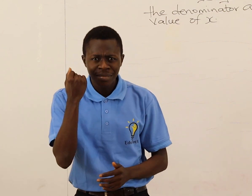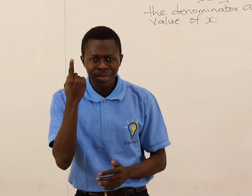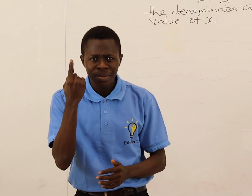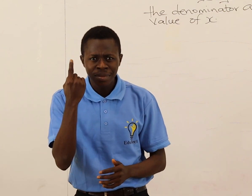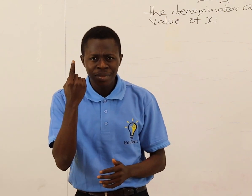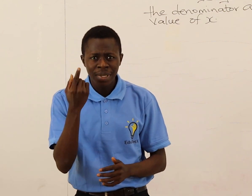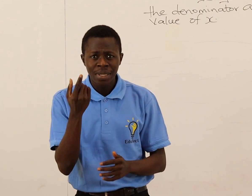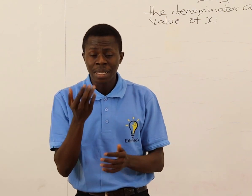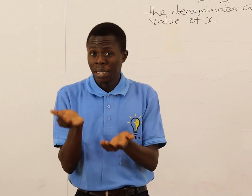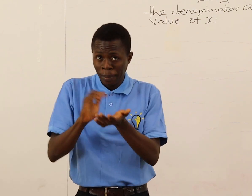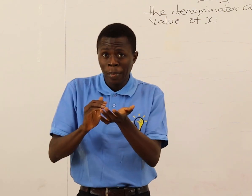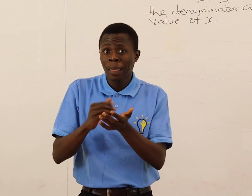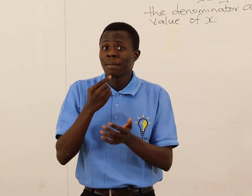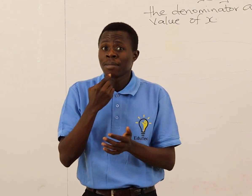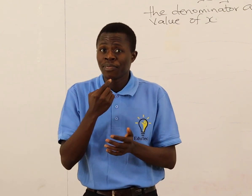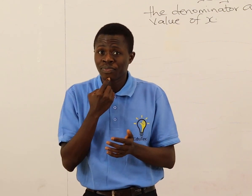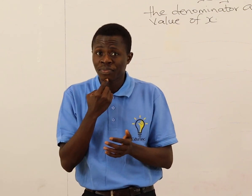x. Do you get it?